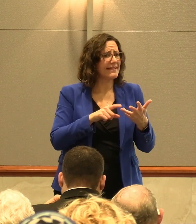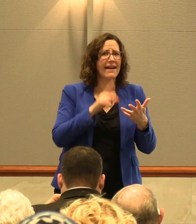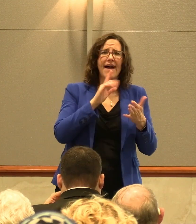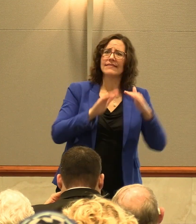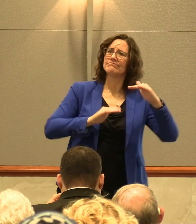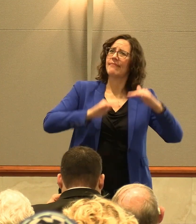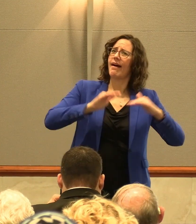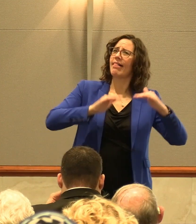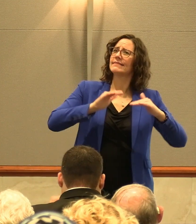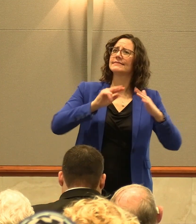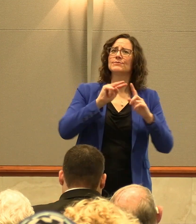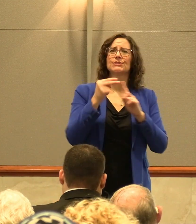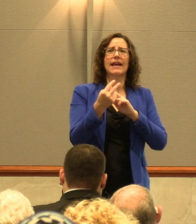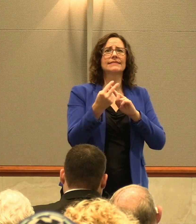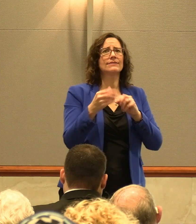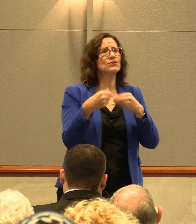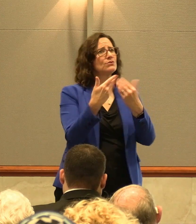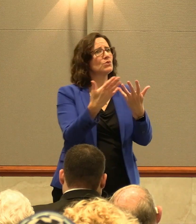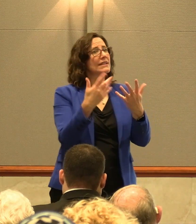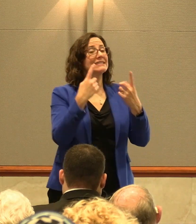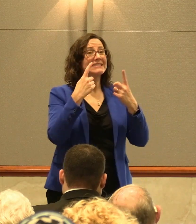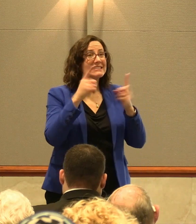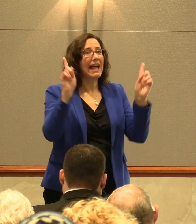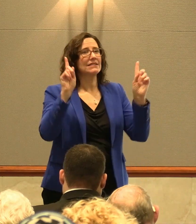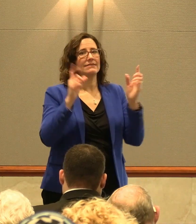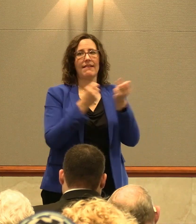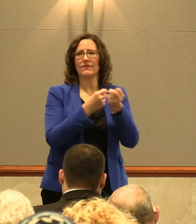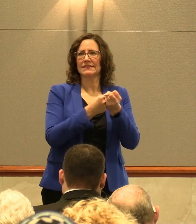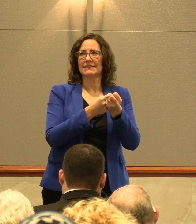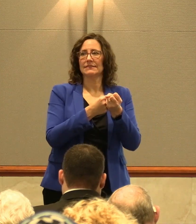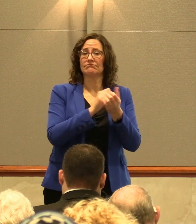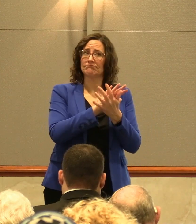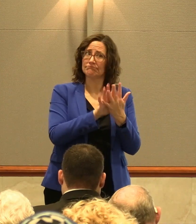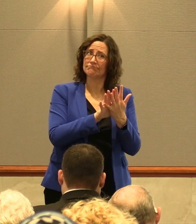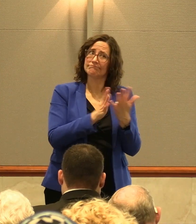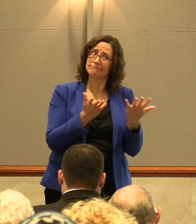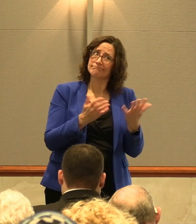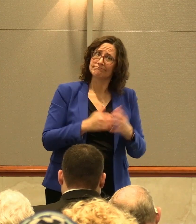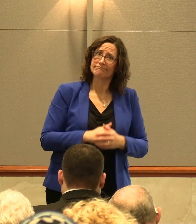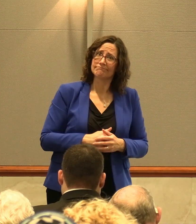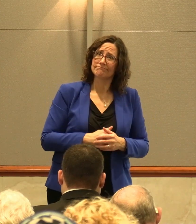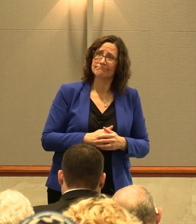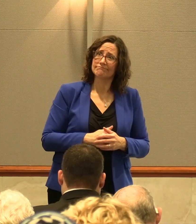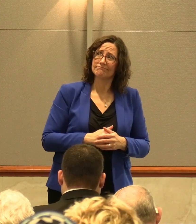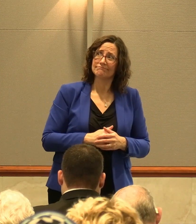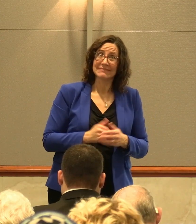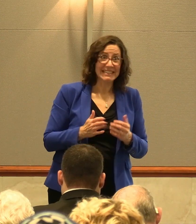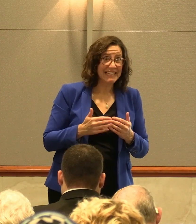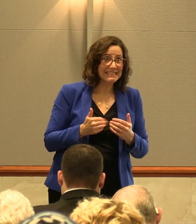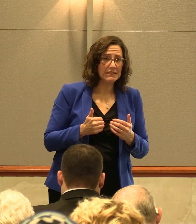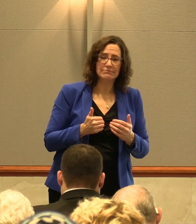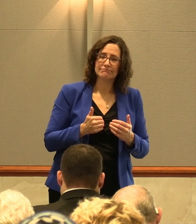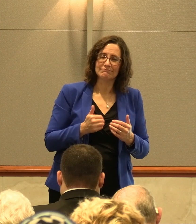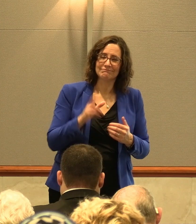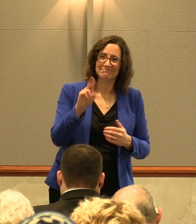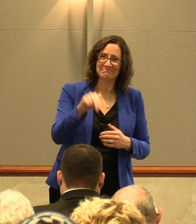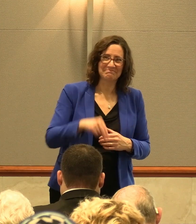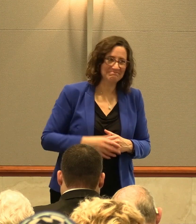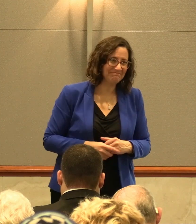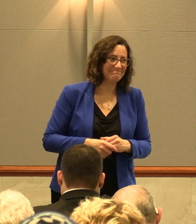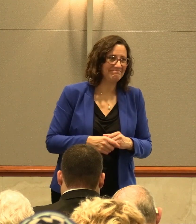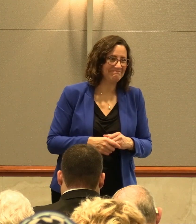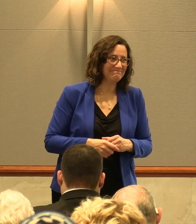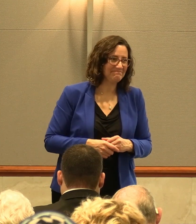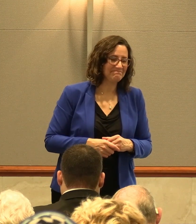balanced perspective to bring about successful advocacy. And that's anything but easy. So with